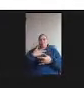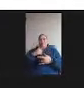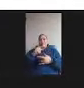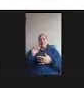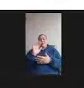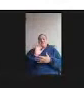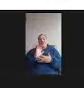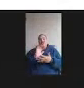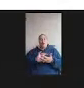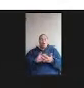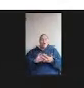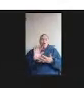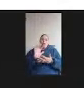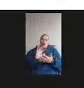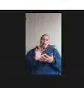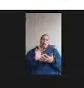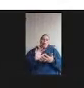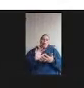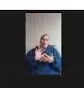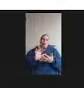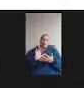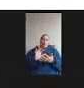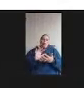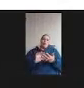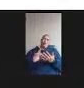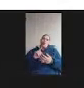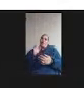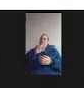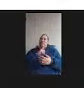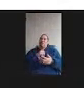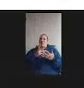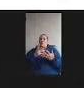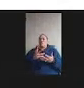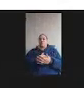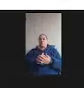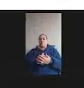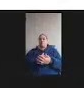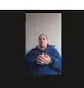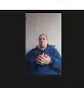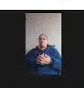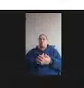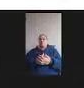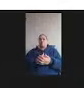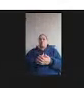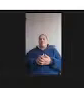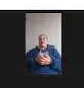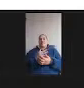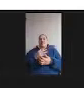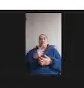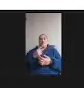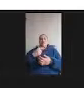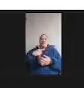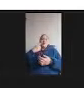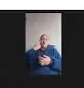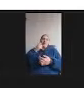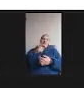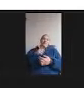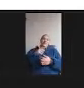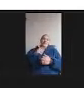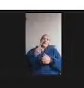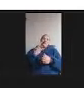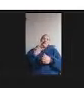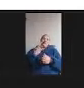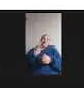be the reason for it's things that I believe they are not the moving targets. It's like they're